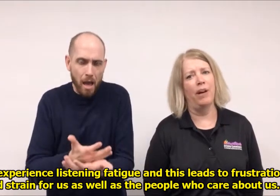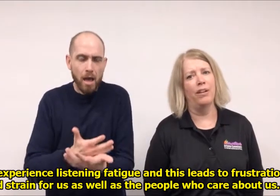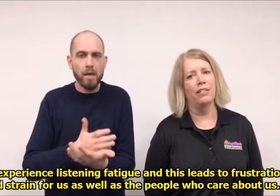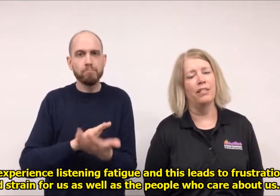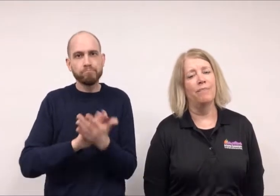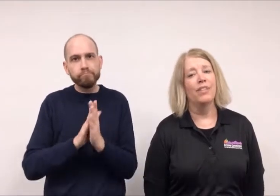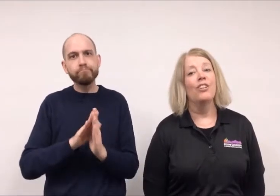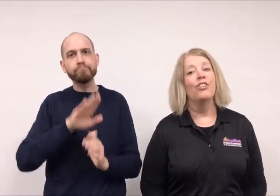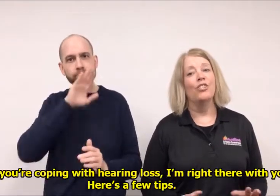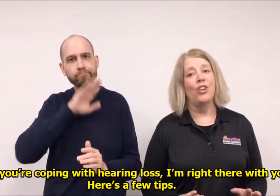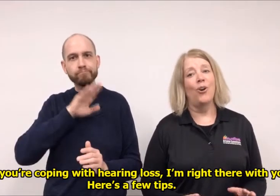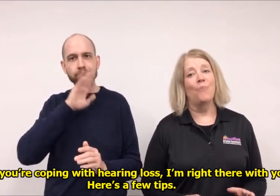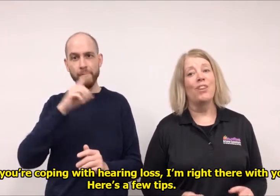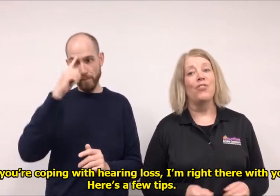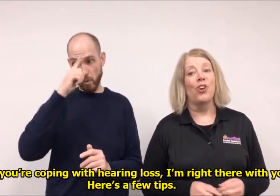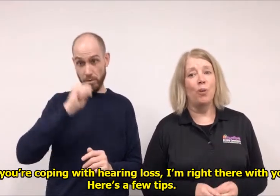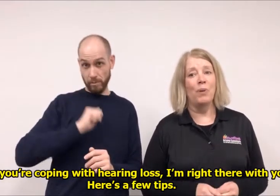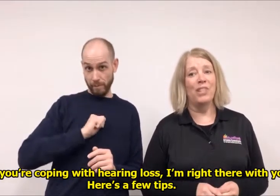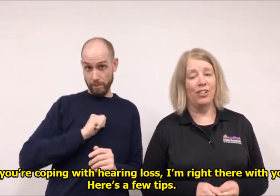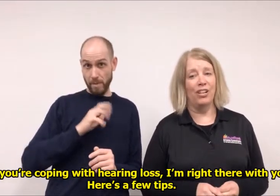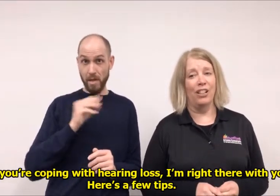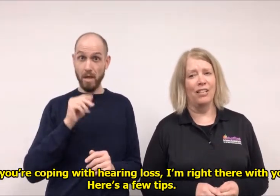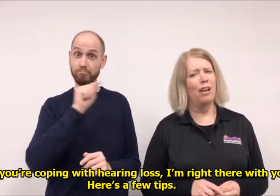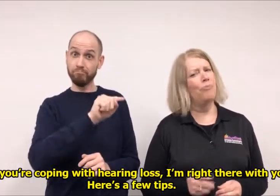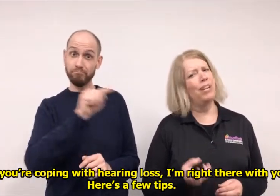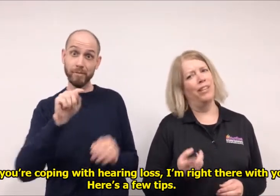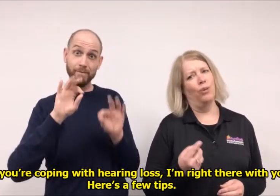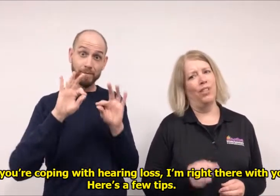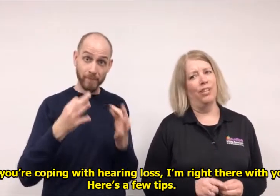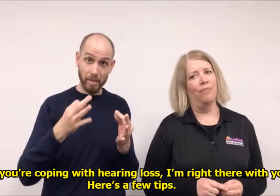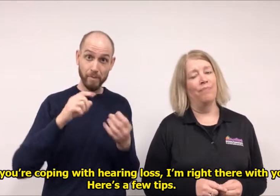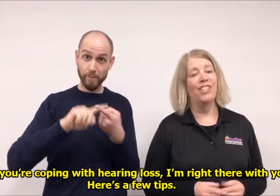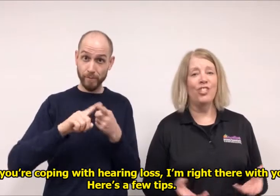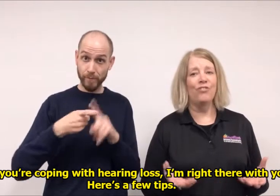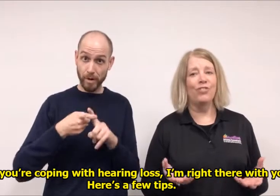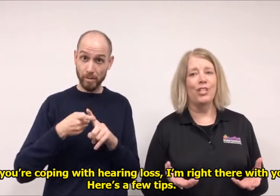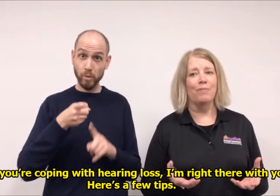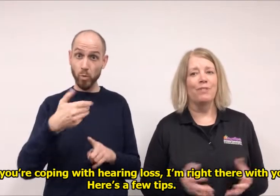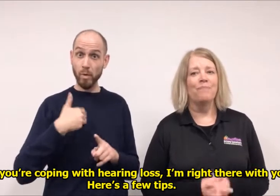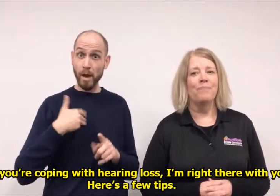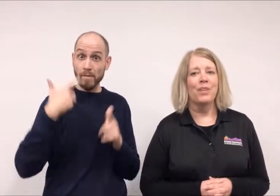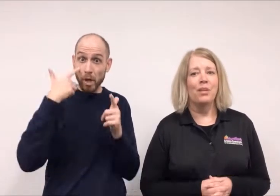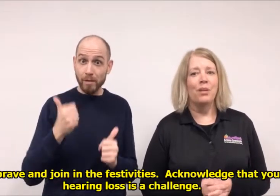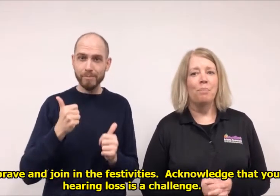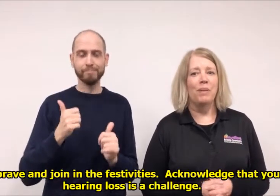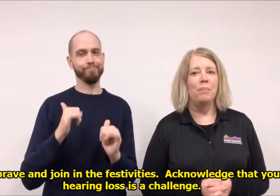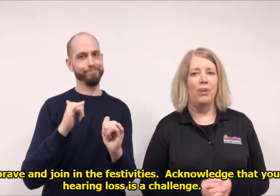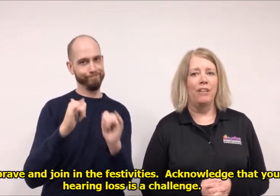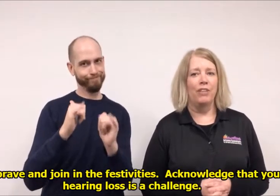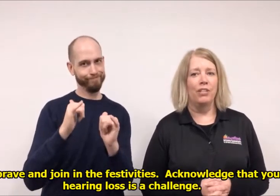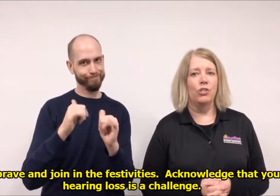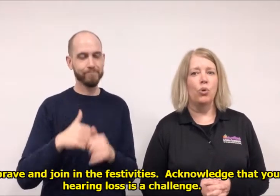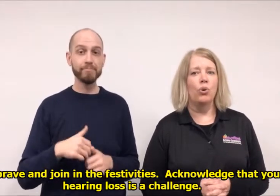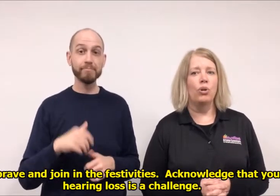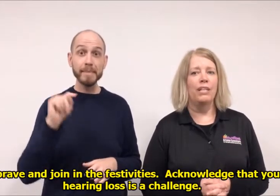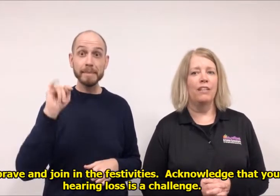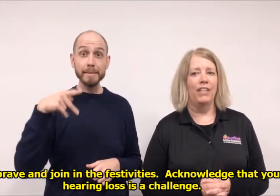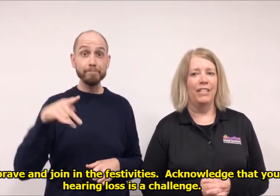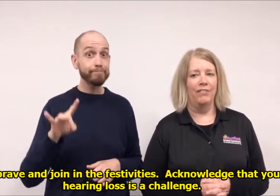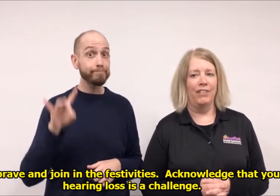us. So, if you're coping with hearing loss, I'm right there with you. Here's a few tips. Be brave and join in the